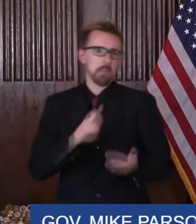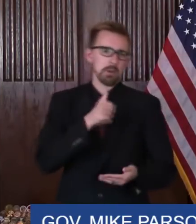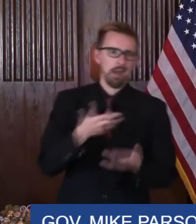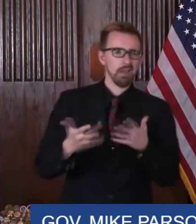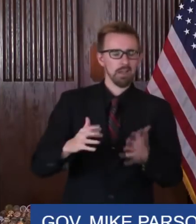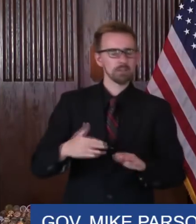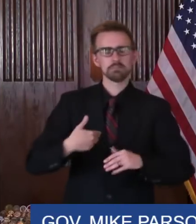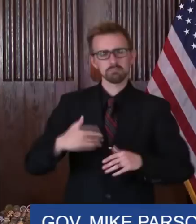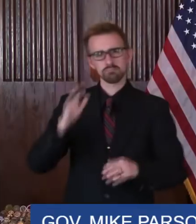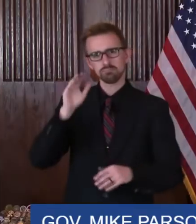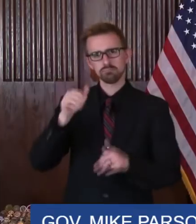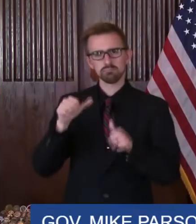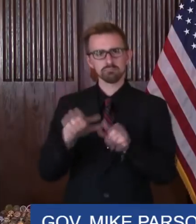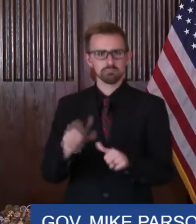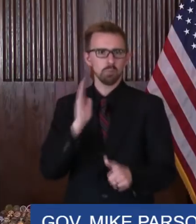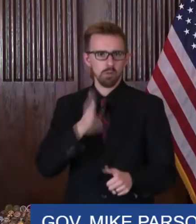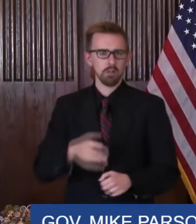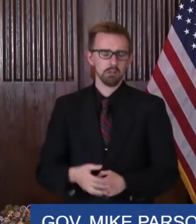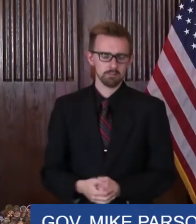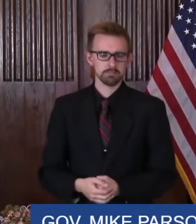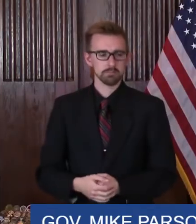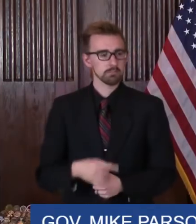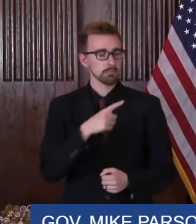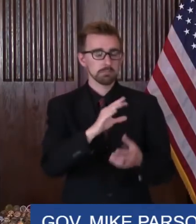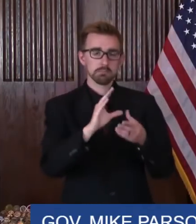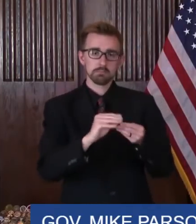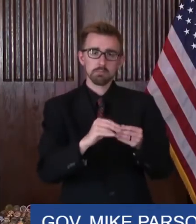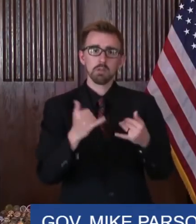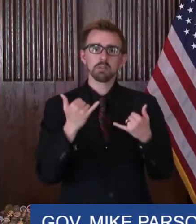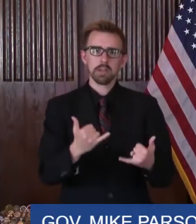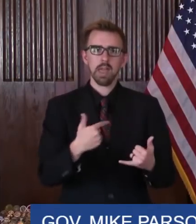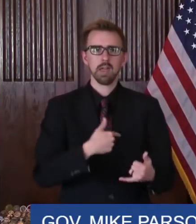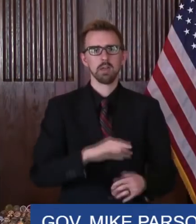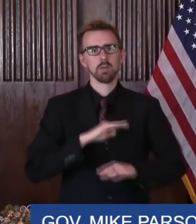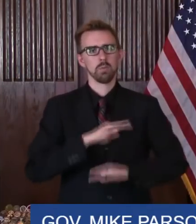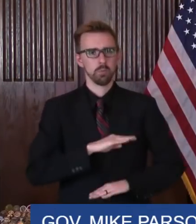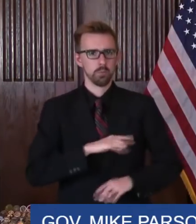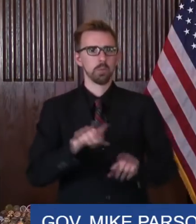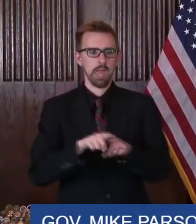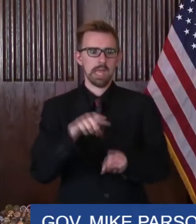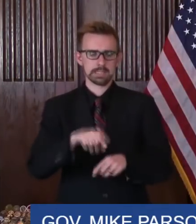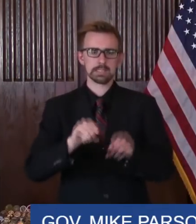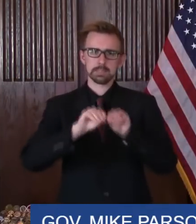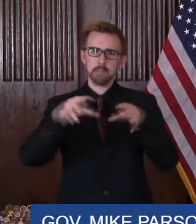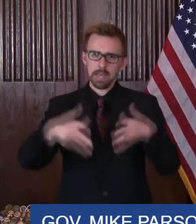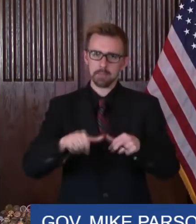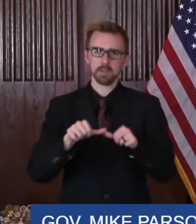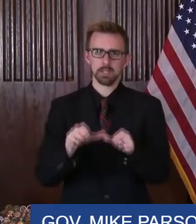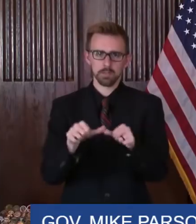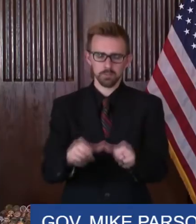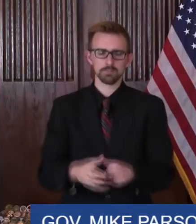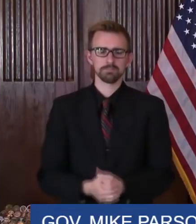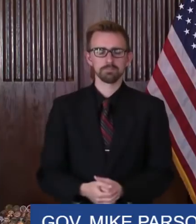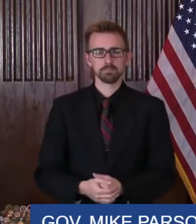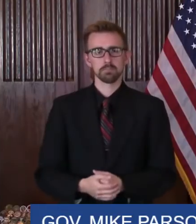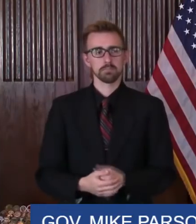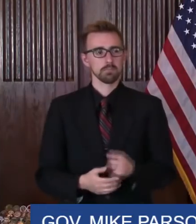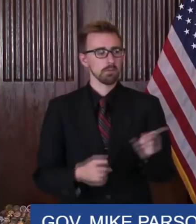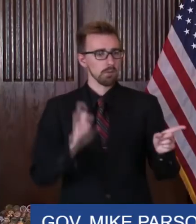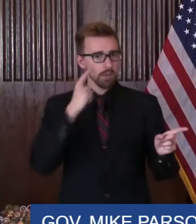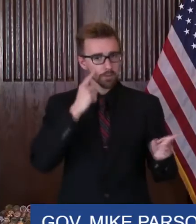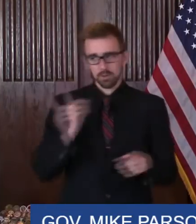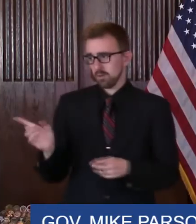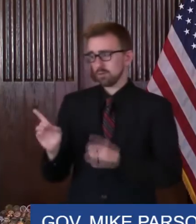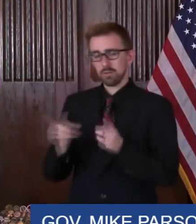governor's announcement today gives us some much-needed reassurance as this pandemic continues to unfold. Governor Parson, Director Hugh,